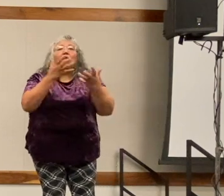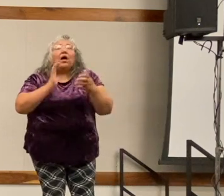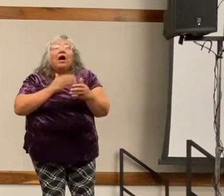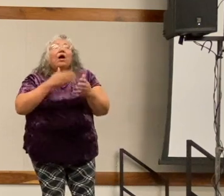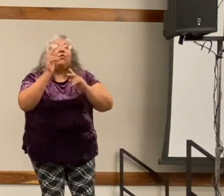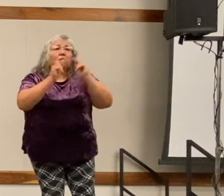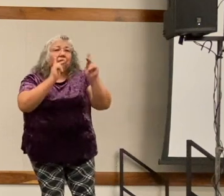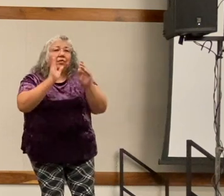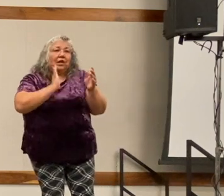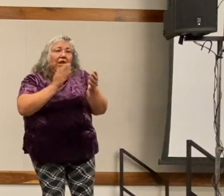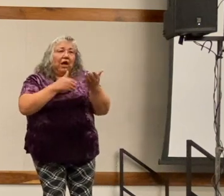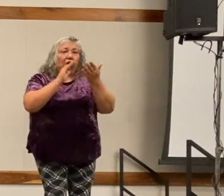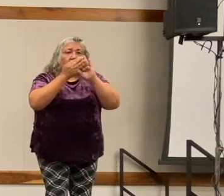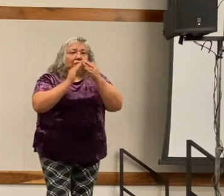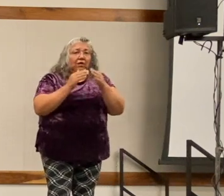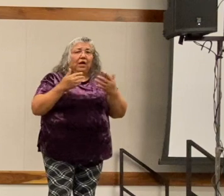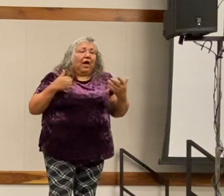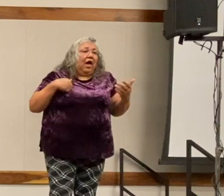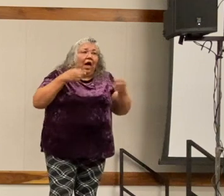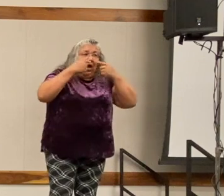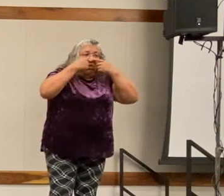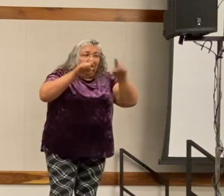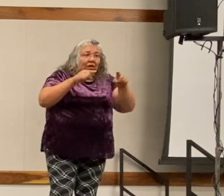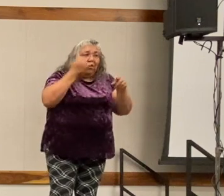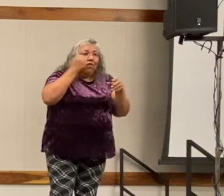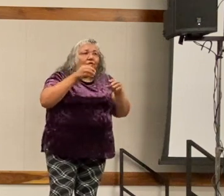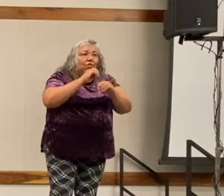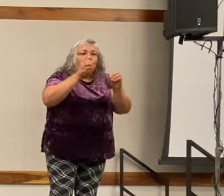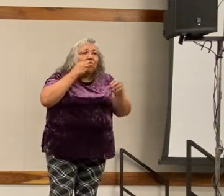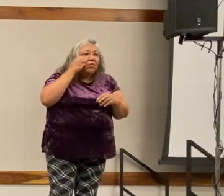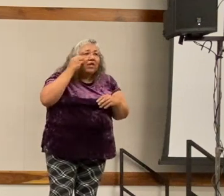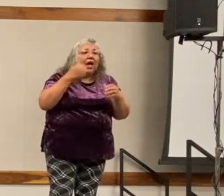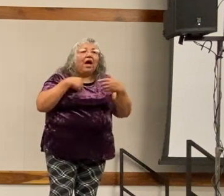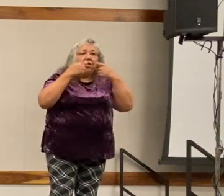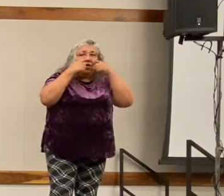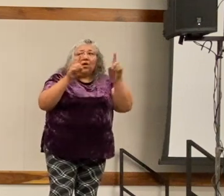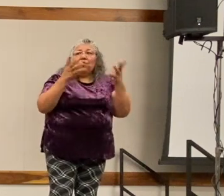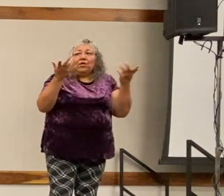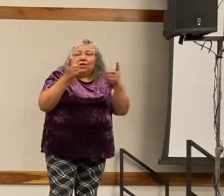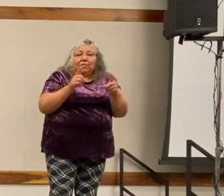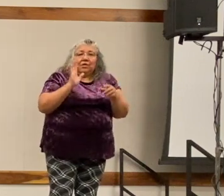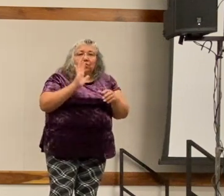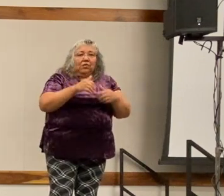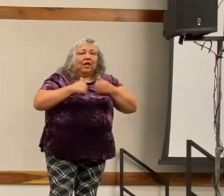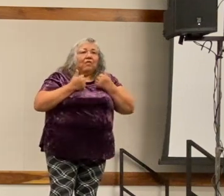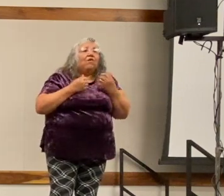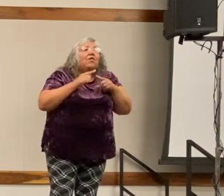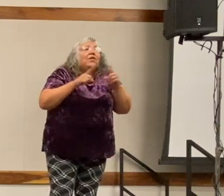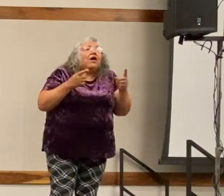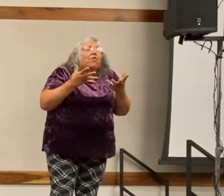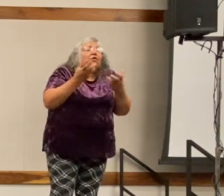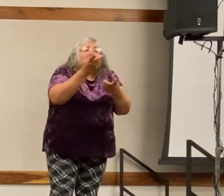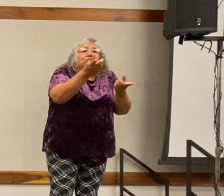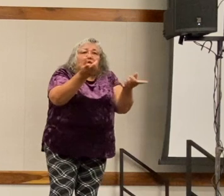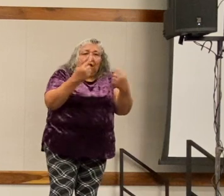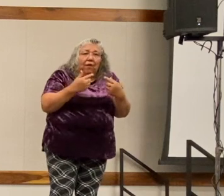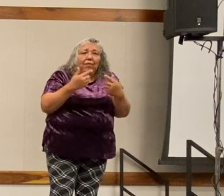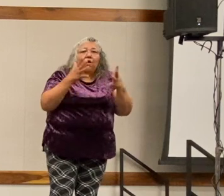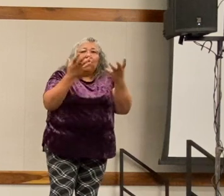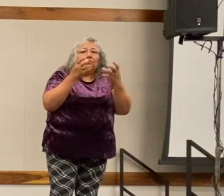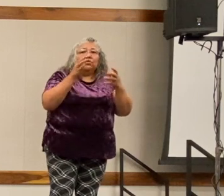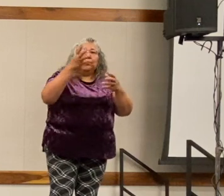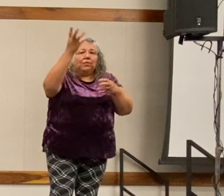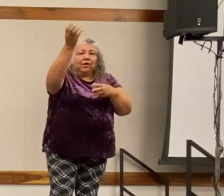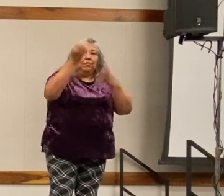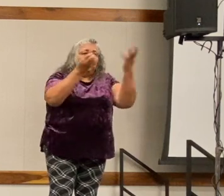our people in our community. I don't care. I don't care if you're homeless. I don't care what's going on in your life. I do not care. But I just want you to come, and I want you to pluck